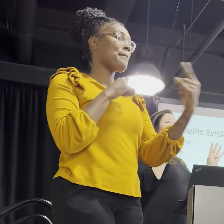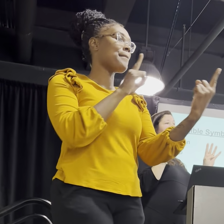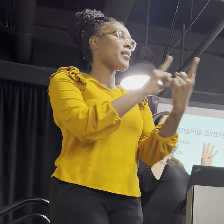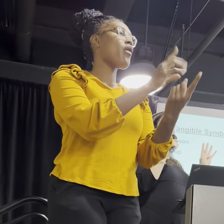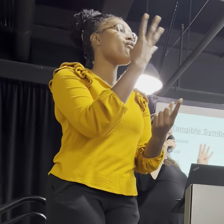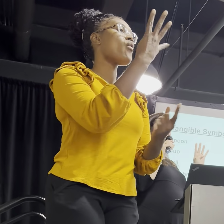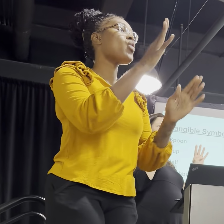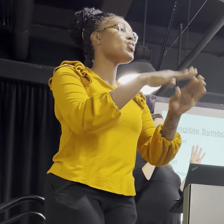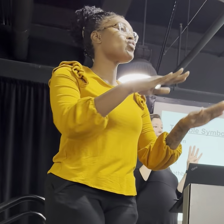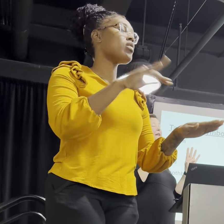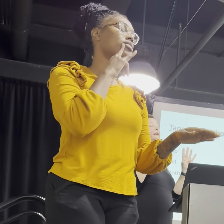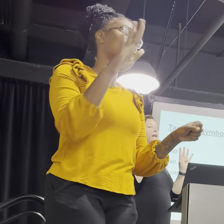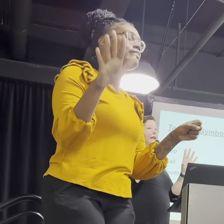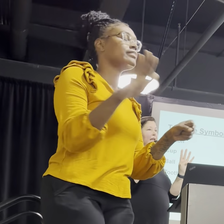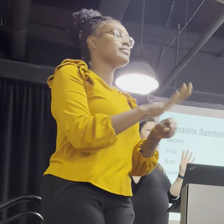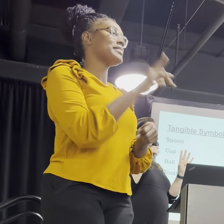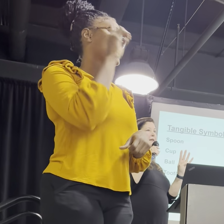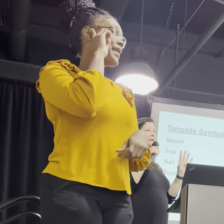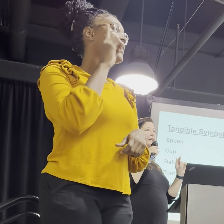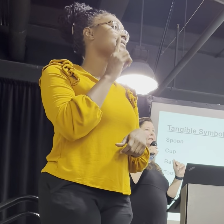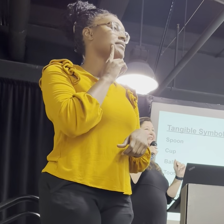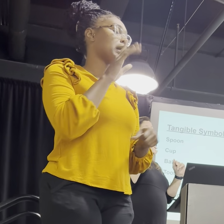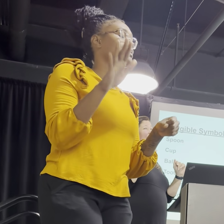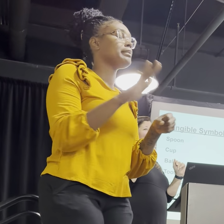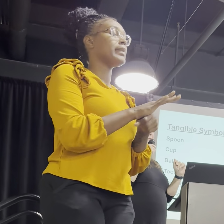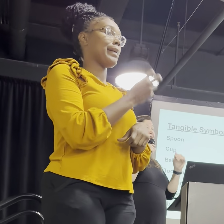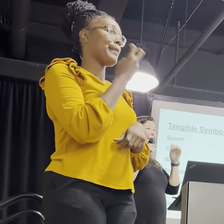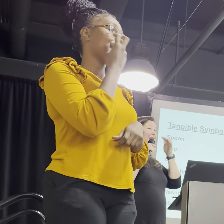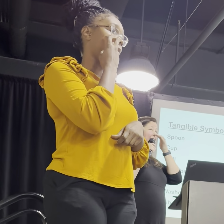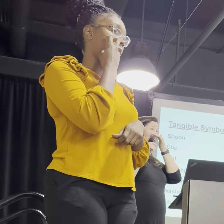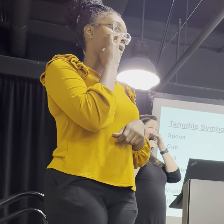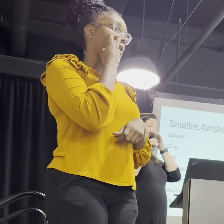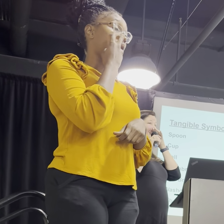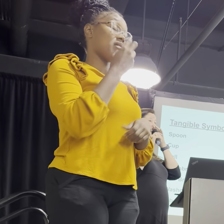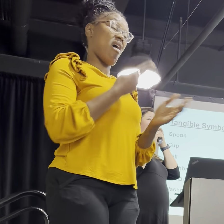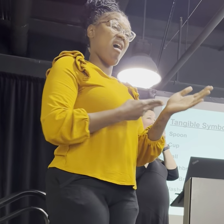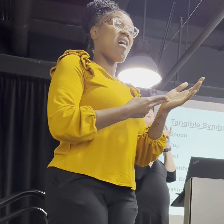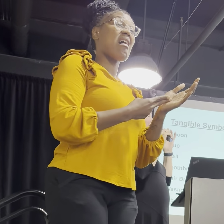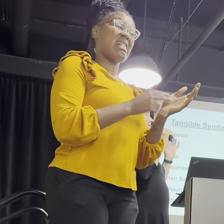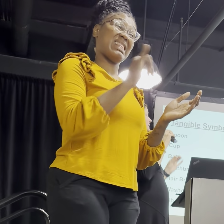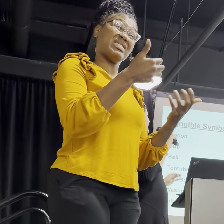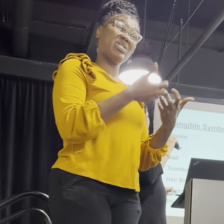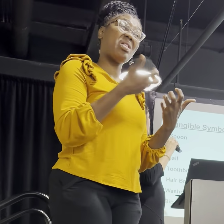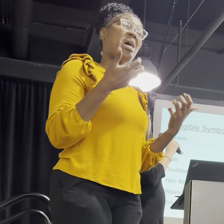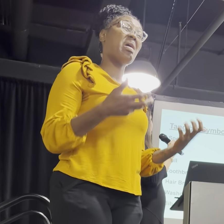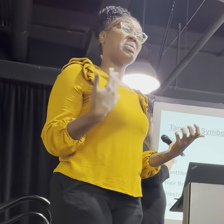children who were completely deaf and completely blind. And to be honest, I think that's a lot.